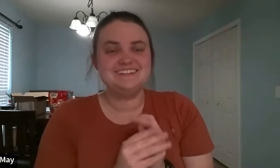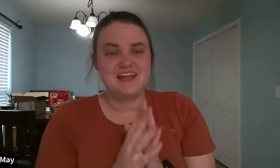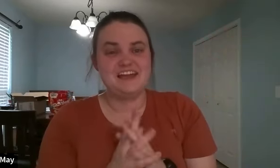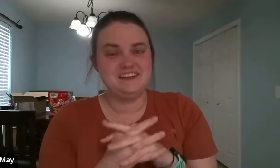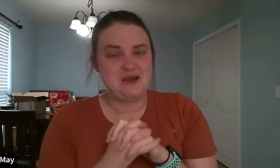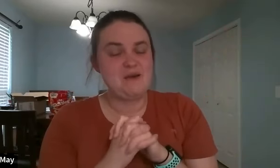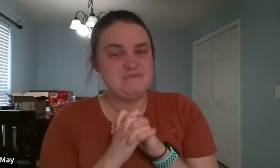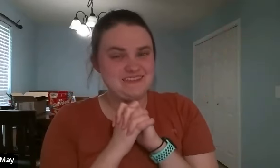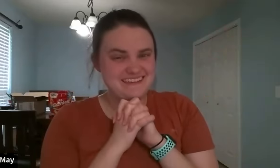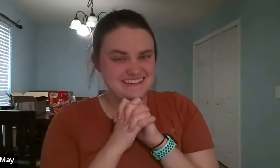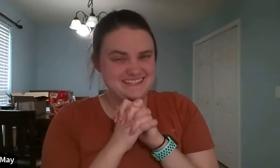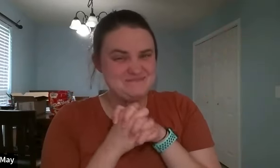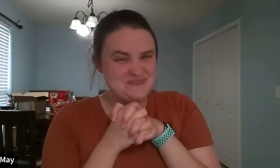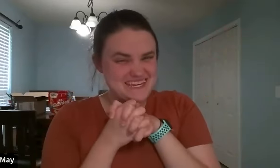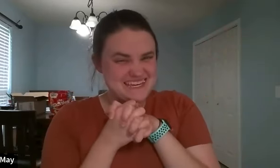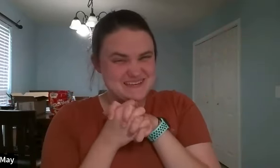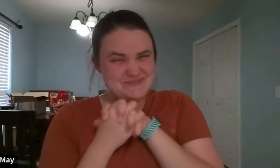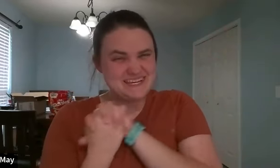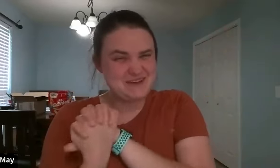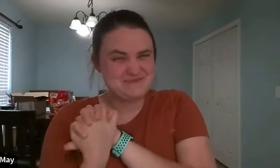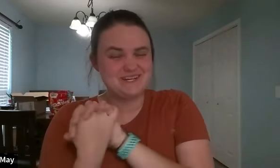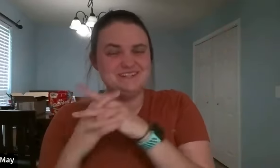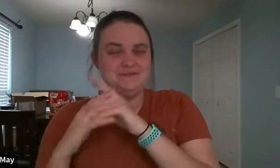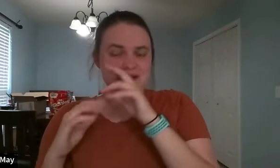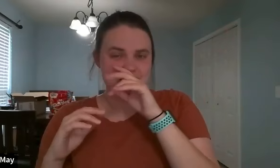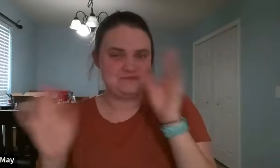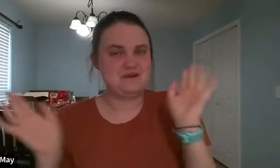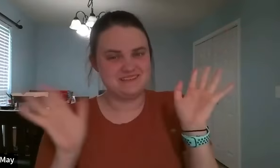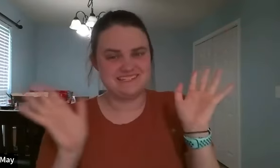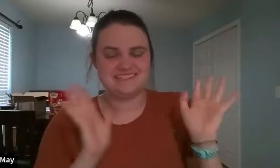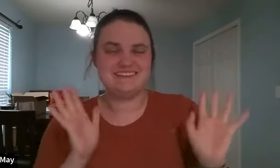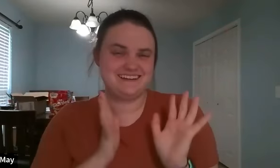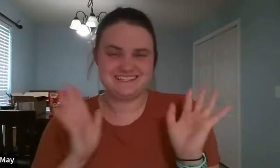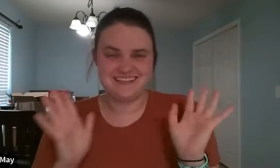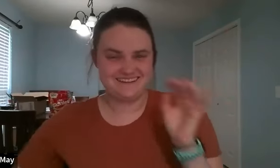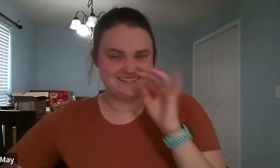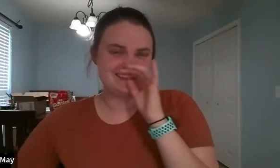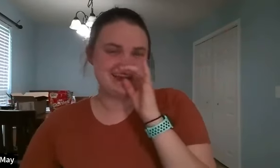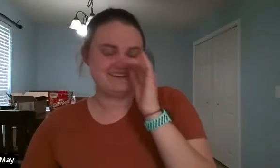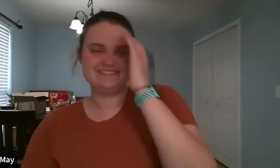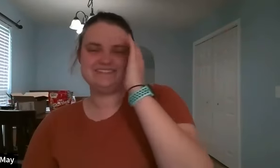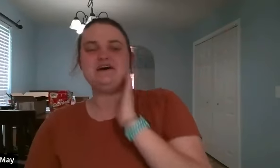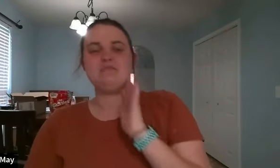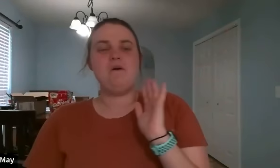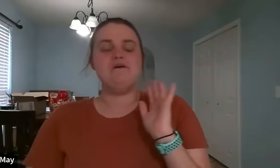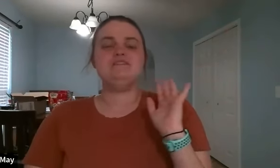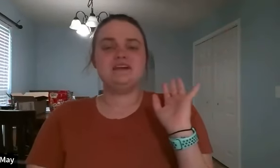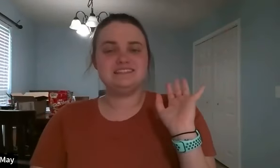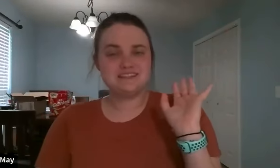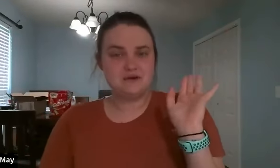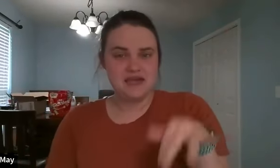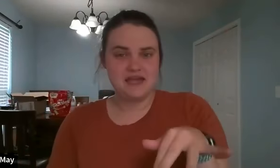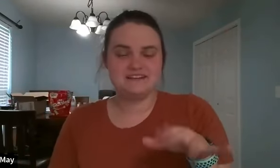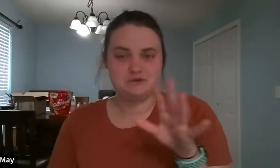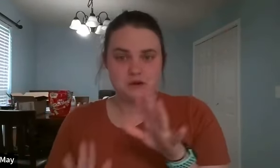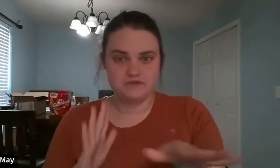I know 1 million, it's a big, big number. I promise it's not as scary as it sounds. So let's go ahead and do our 1